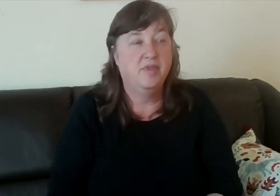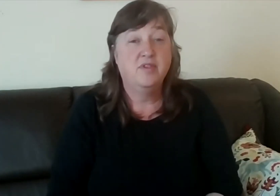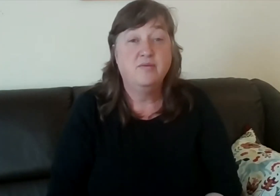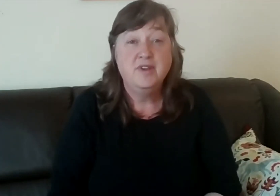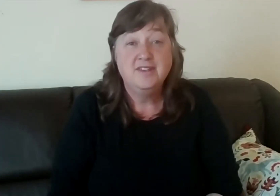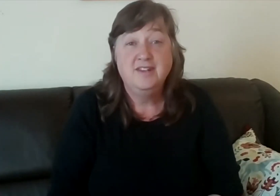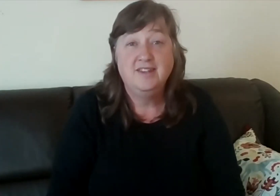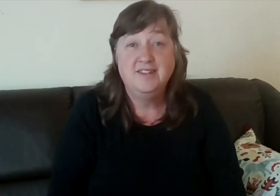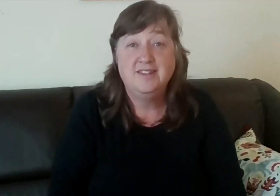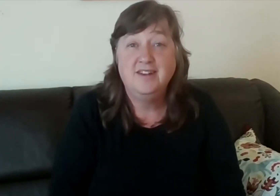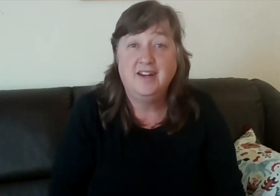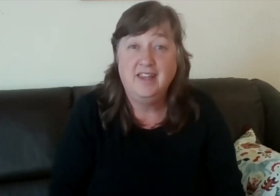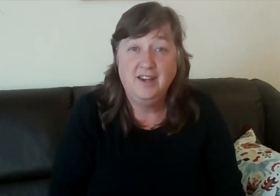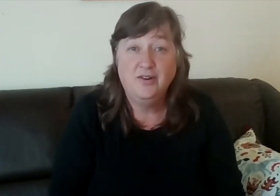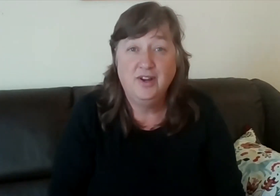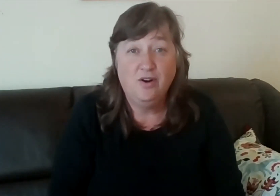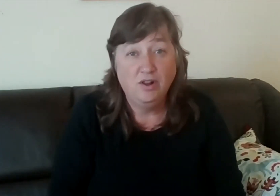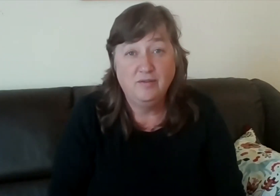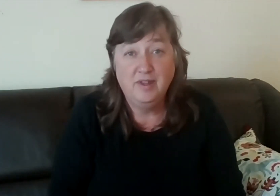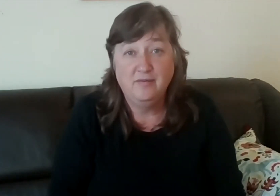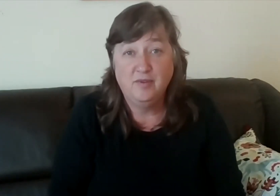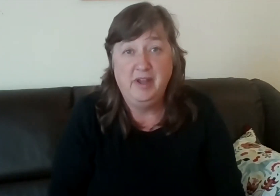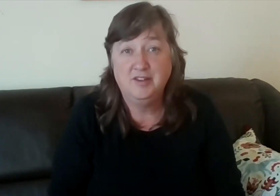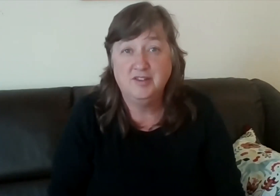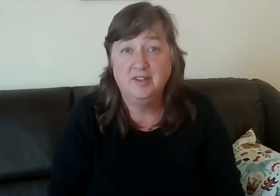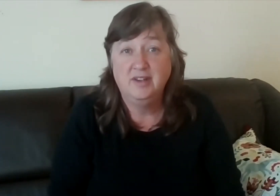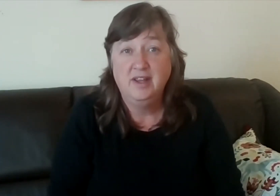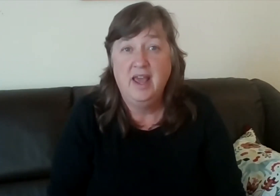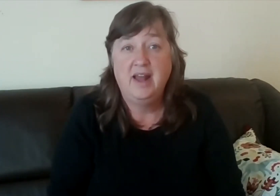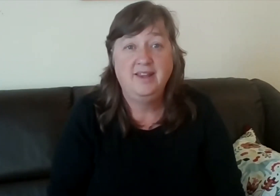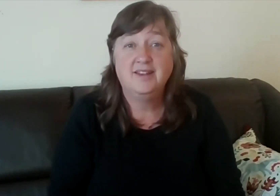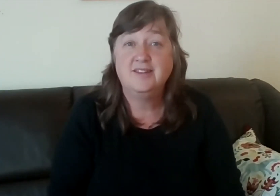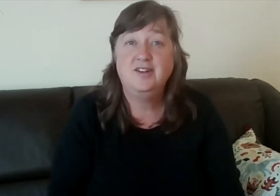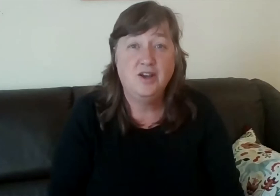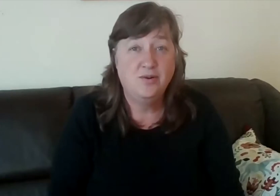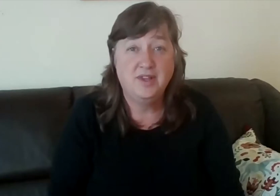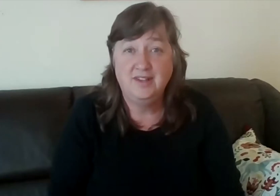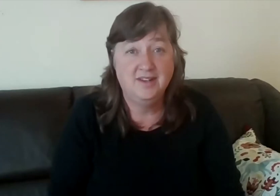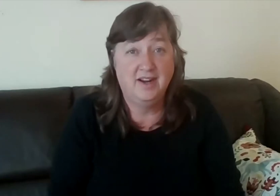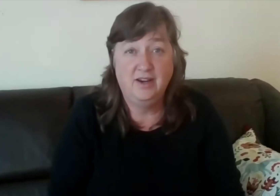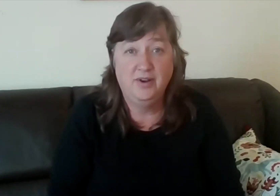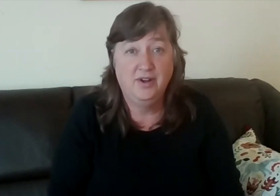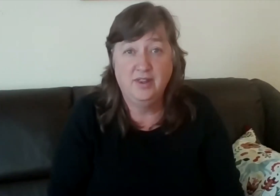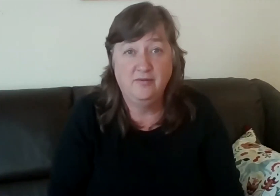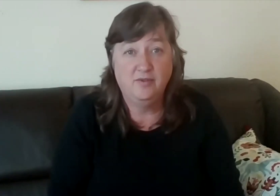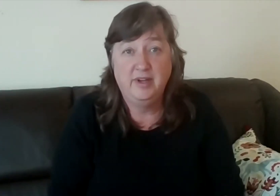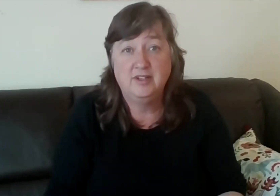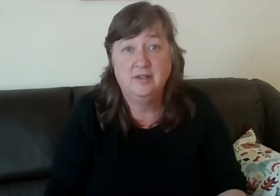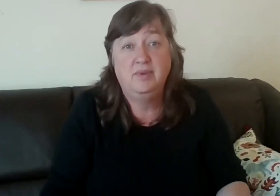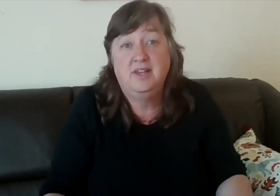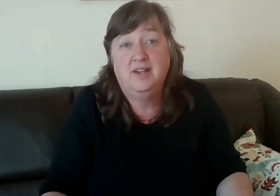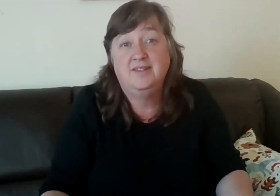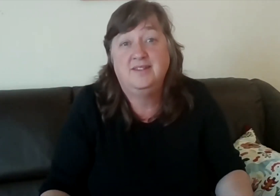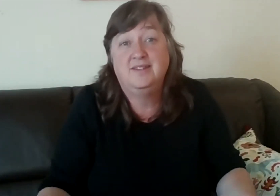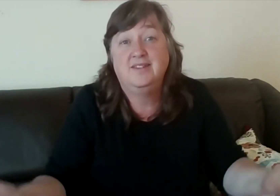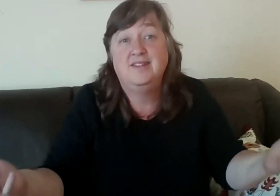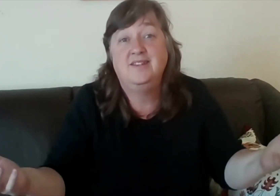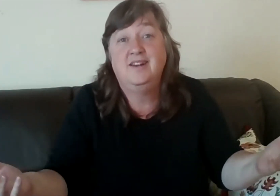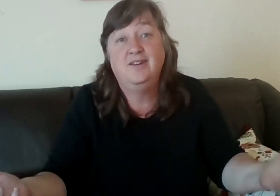the reason is he's not hearing all of the information, and he doesn't know that he's not hearing all the information because he's not hearing